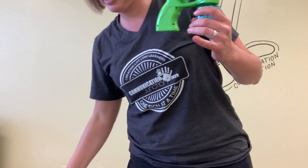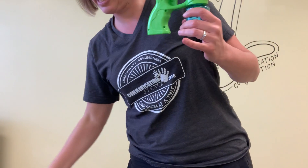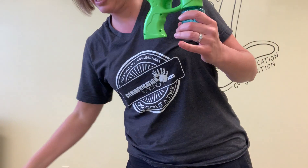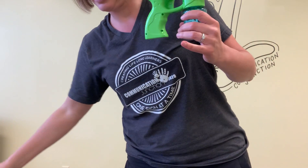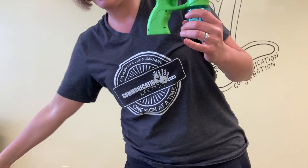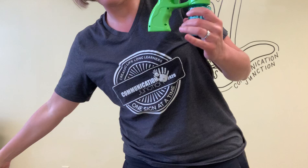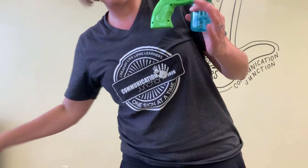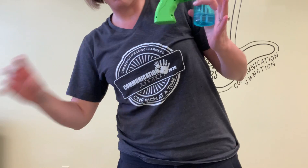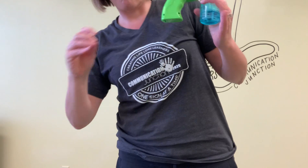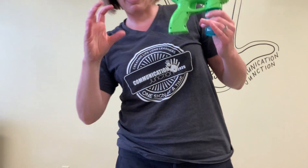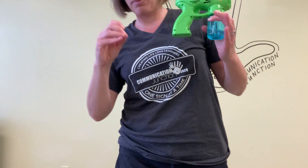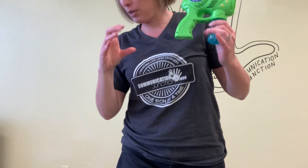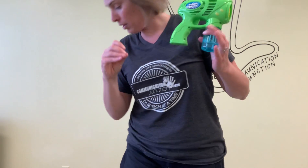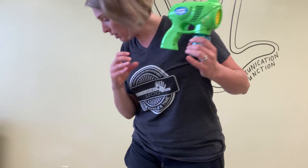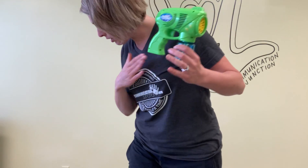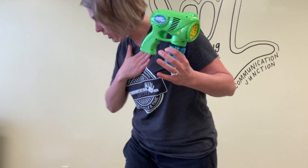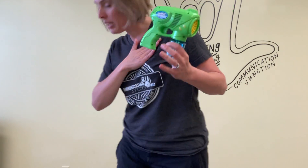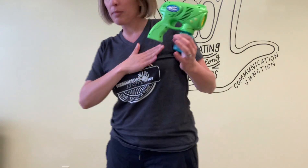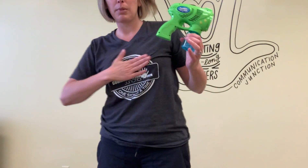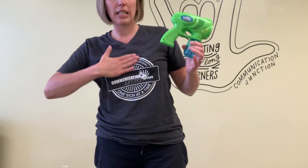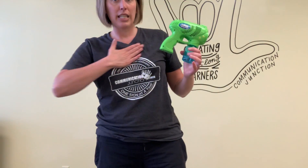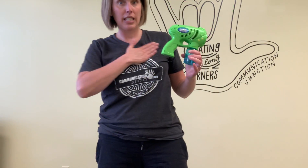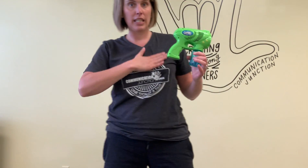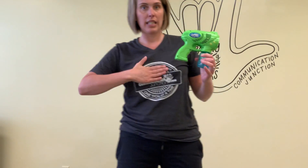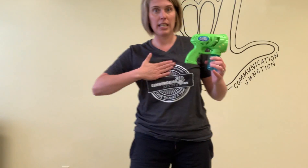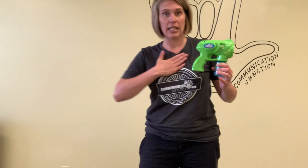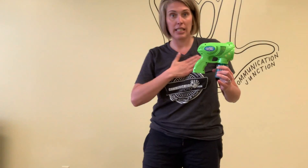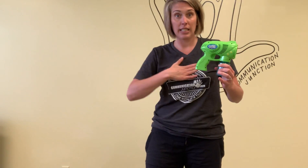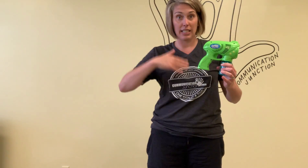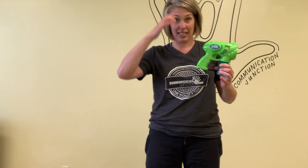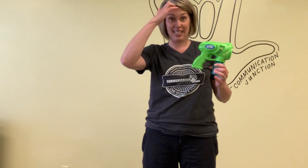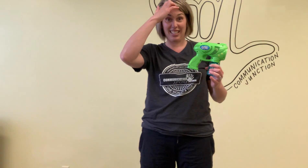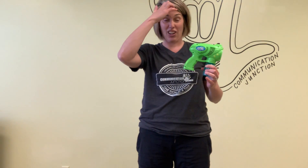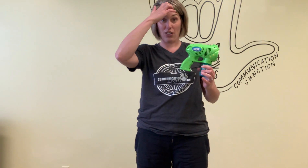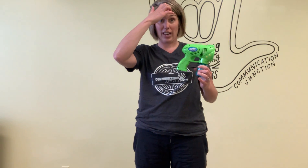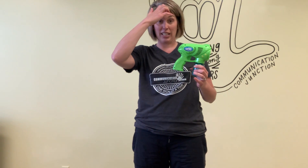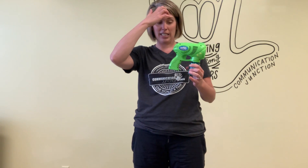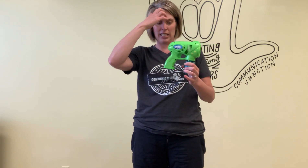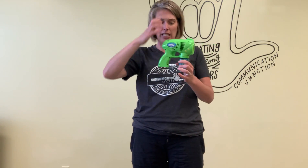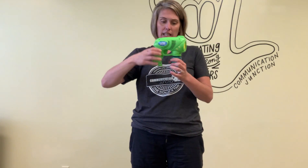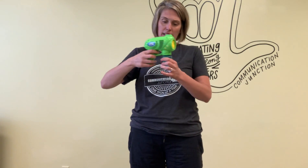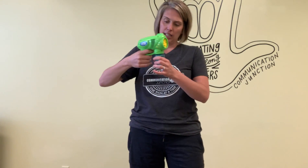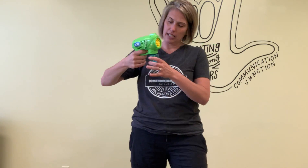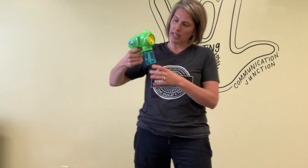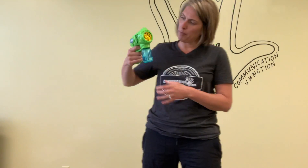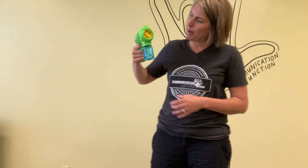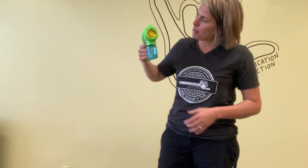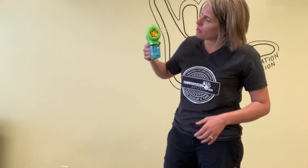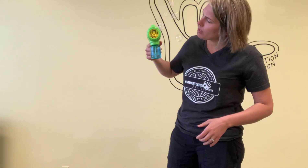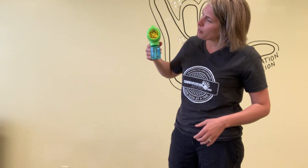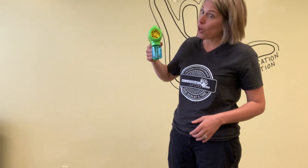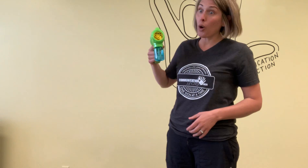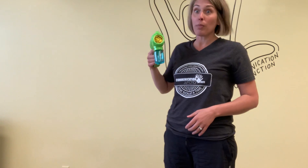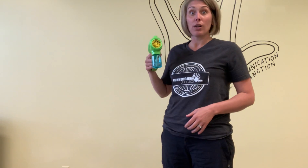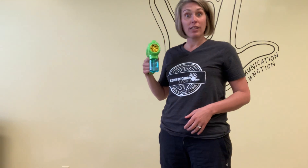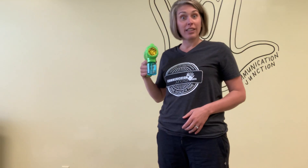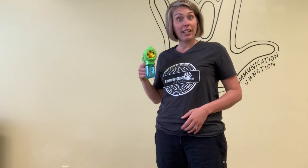please. Bubbles, please." All right, let's see. Say, "Bubbles, please." Oh, here